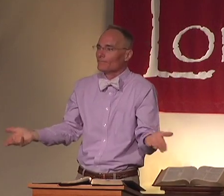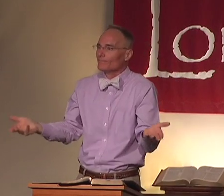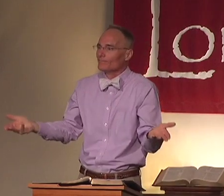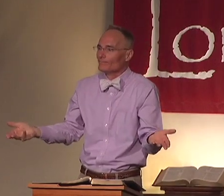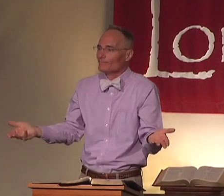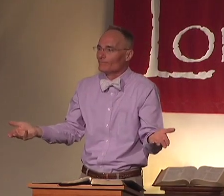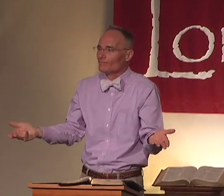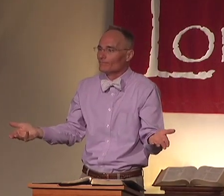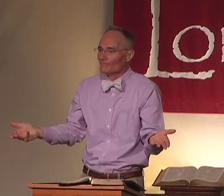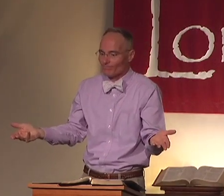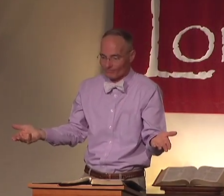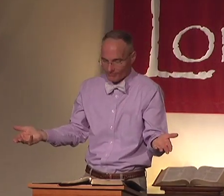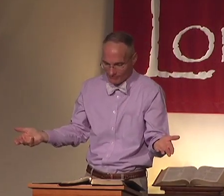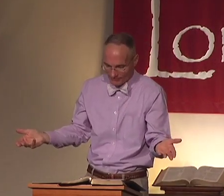here.